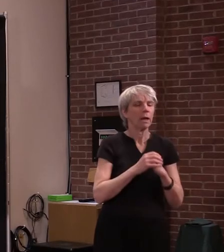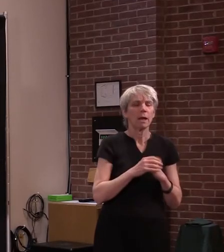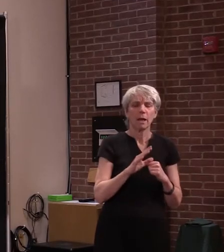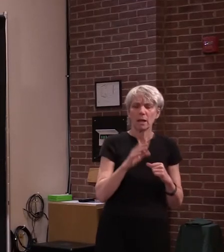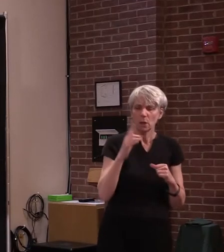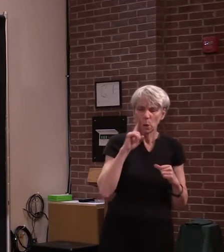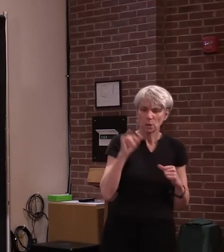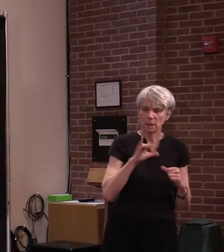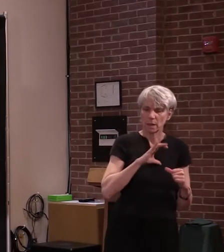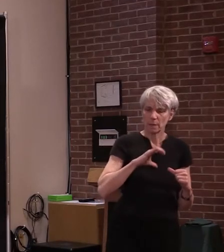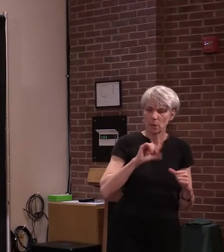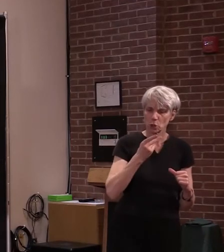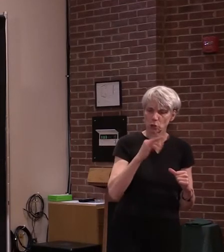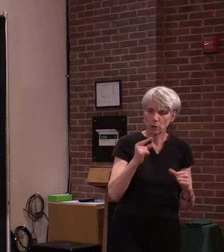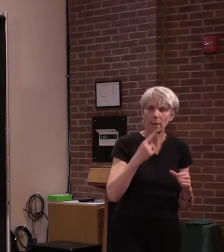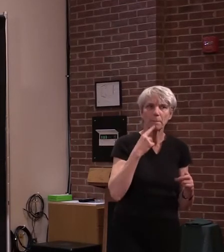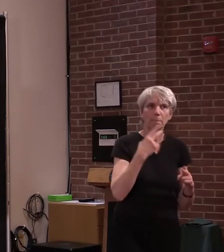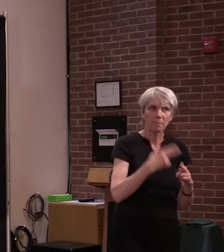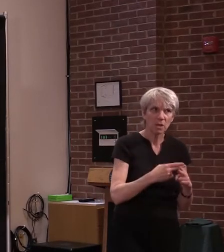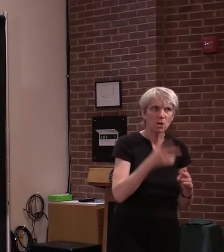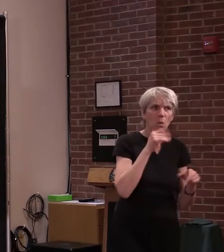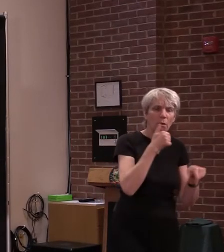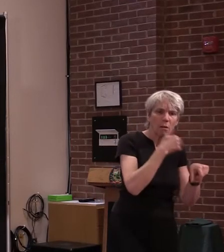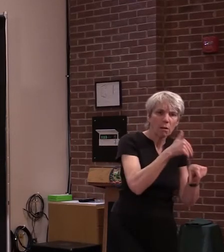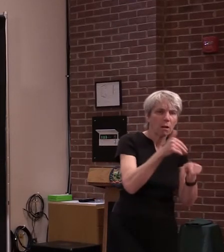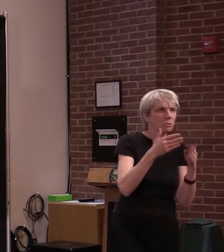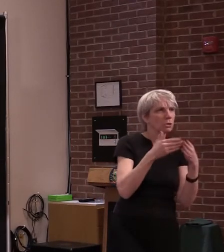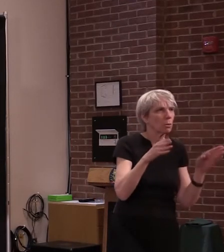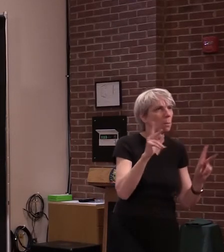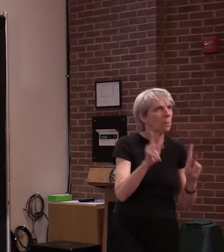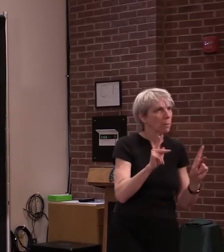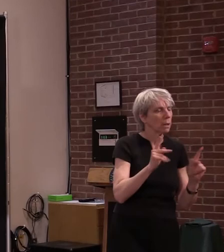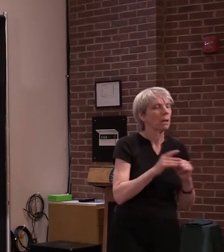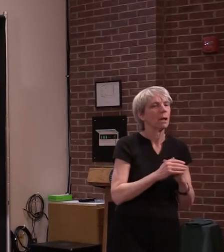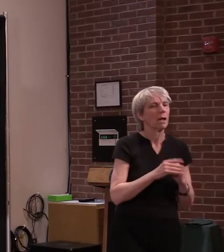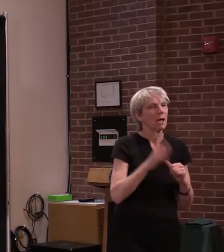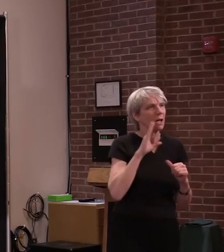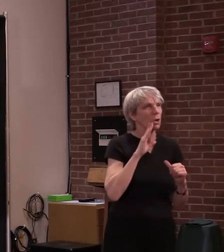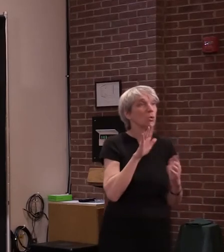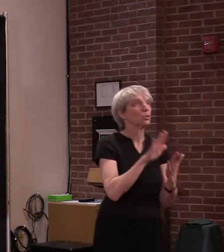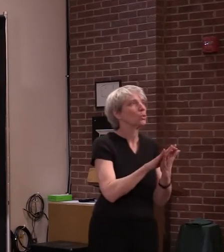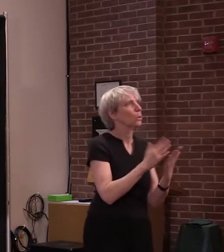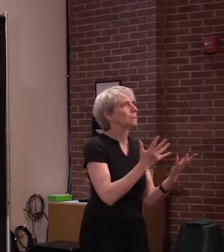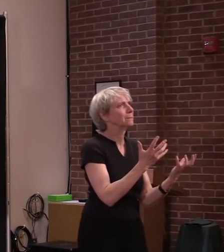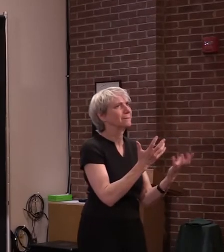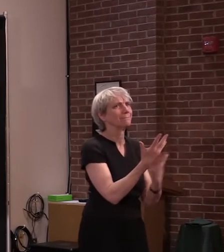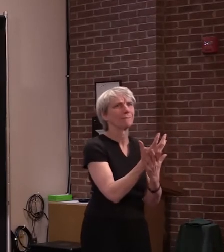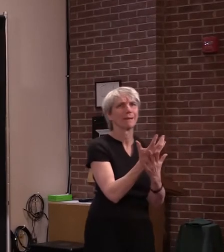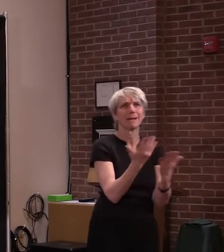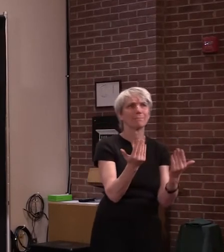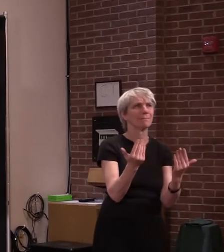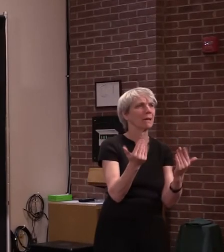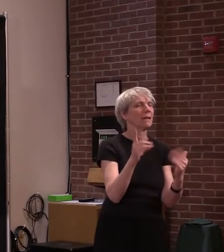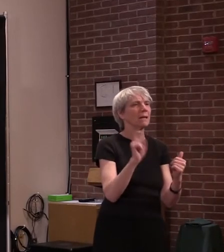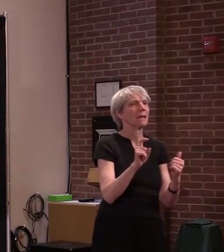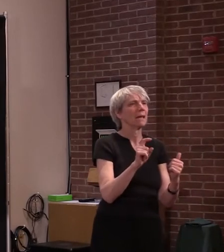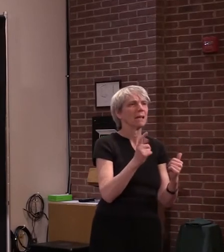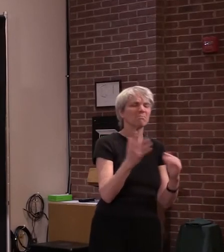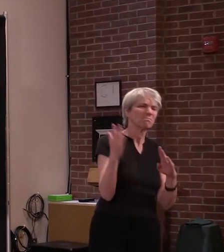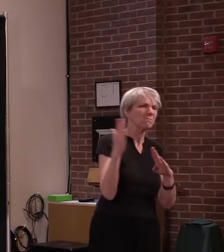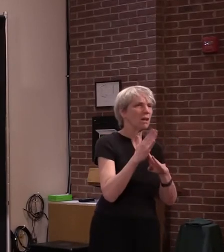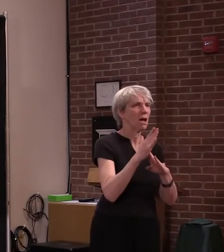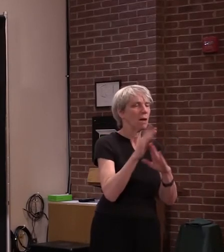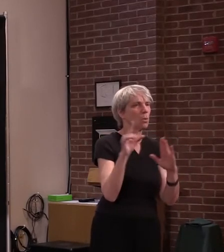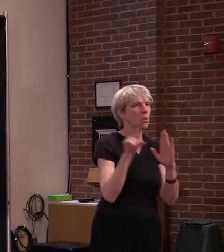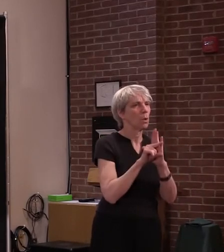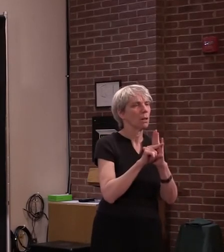some initiatives to get them out to the public. I know some people in schools have been clamoring for better access to those. I'm wondering